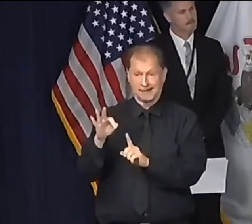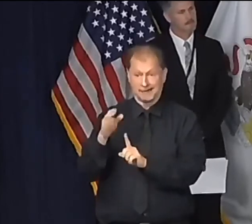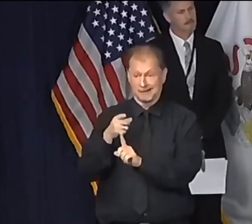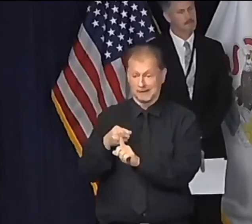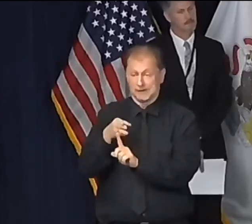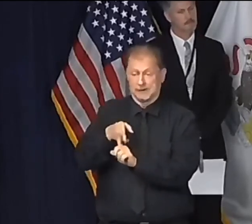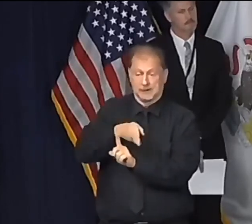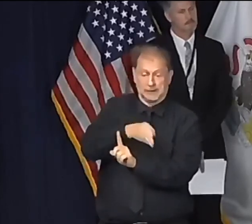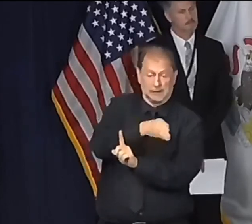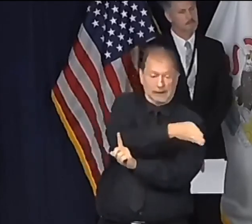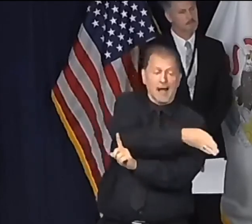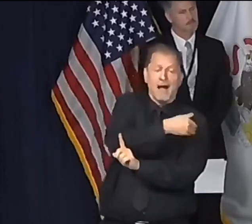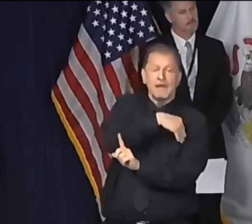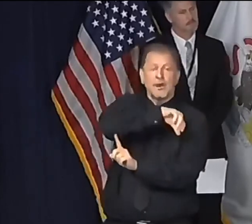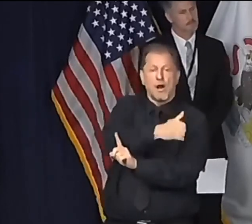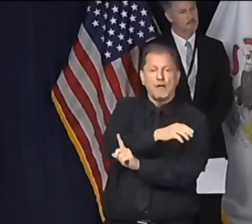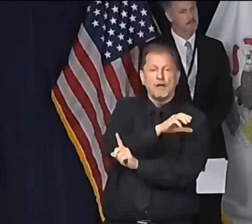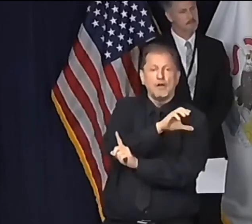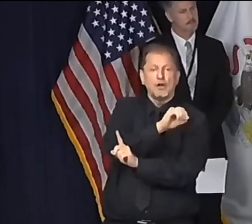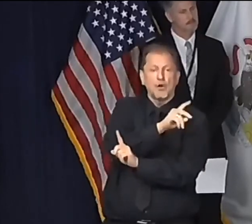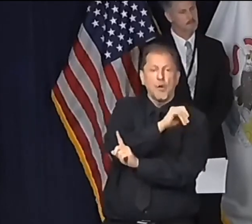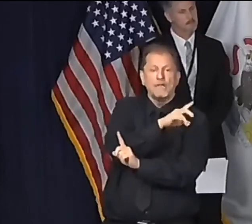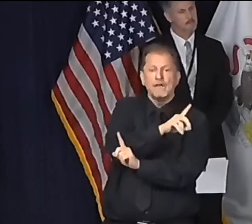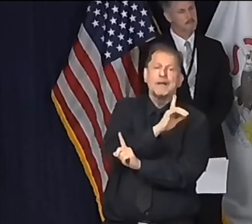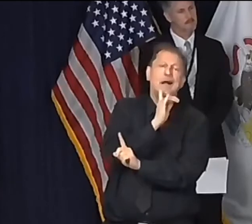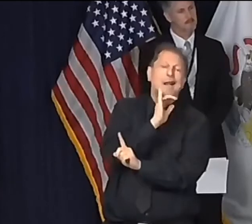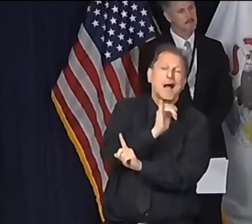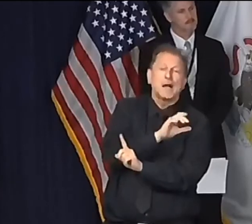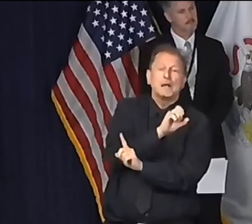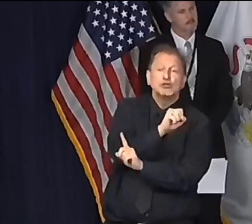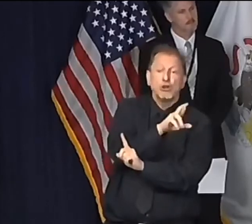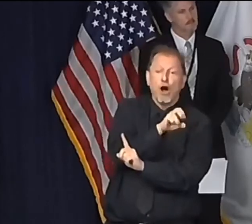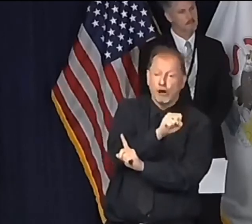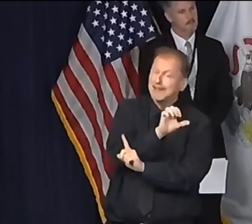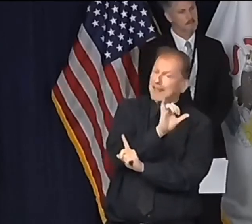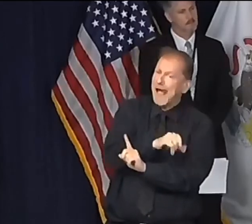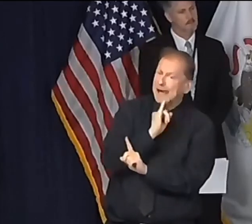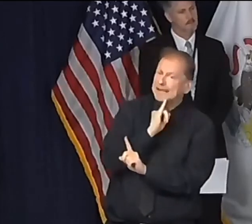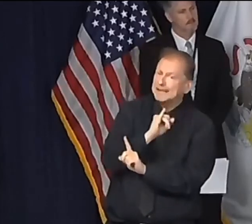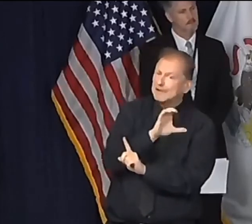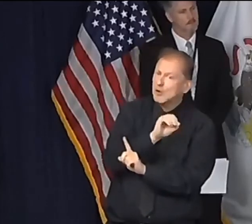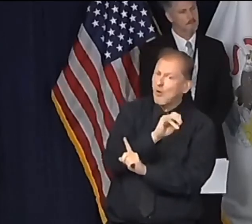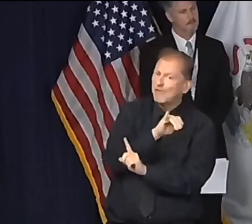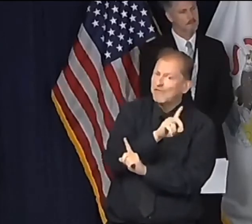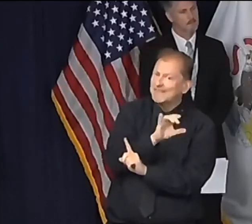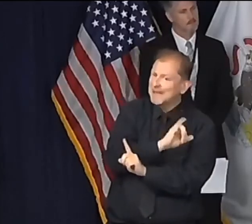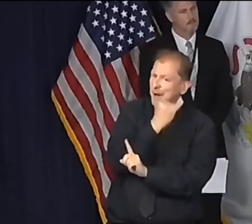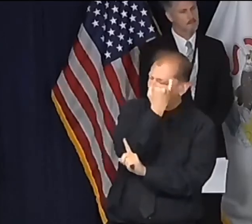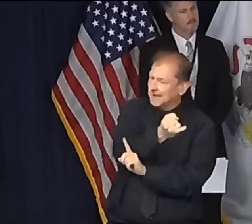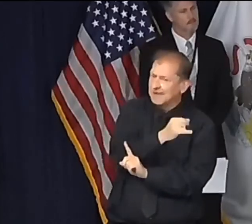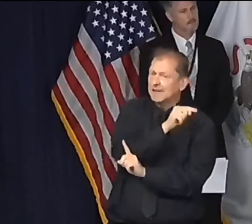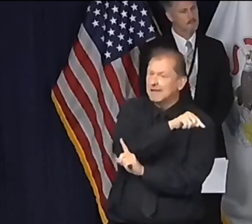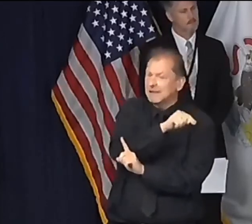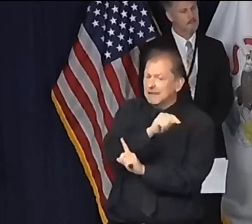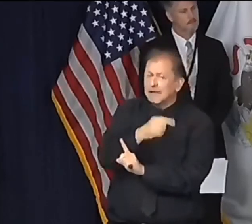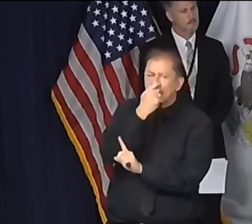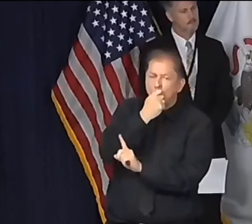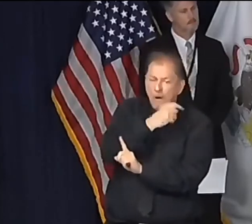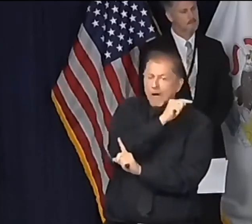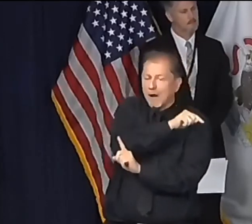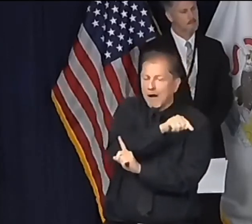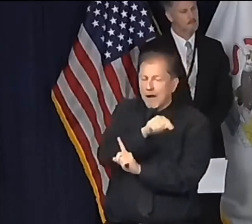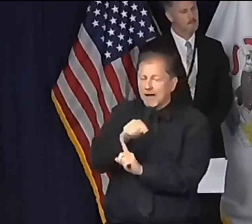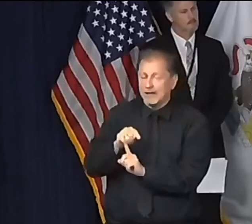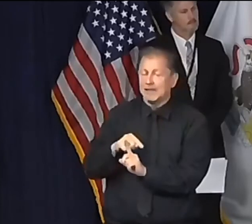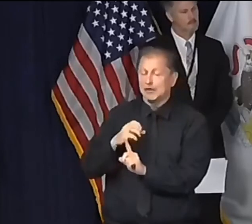all the same properties of SARS. It's not sharing all the same properties of the coronavirus that we associate with the common cold. And so some of the assumptions